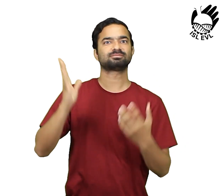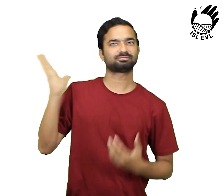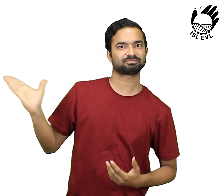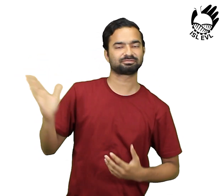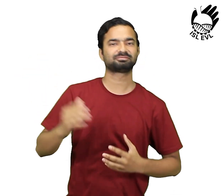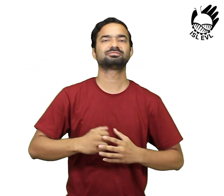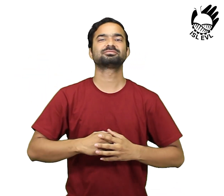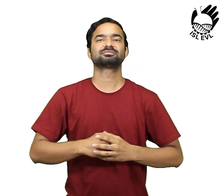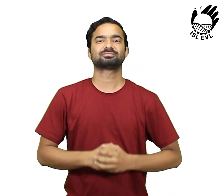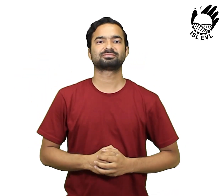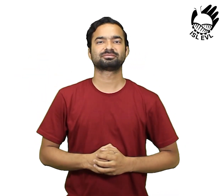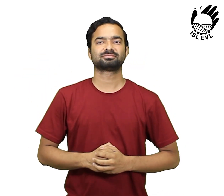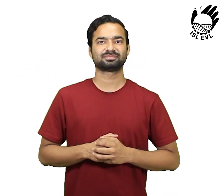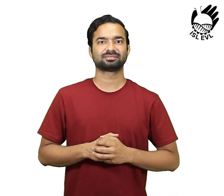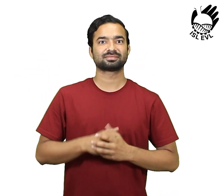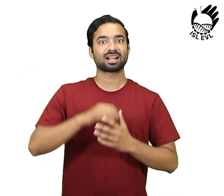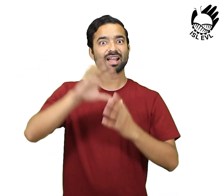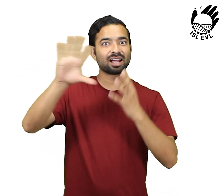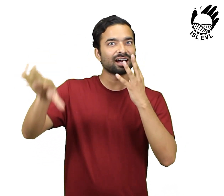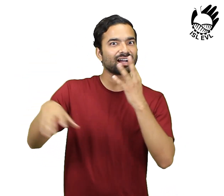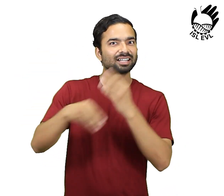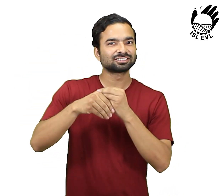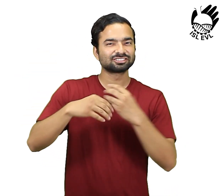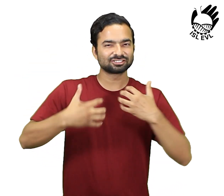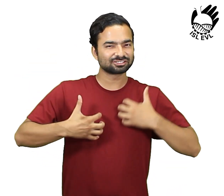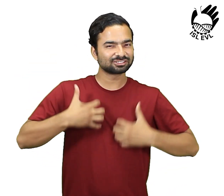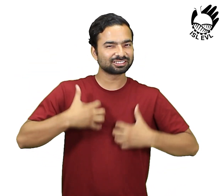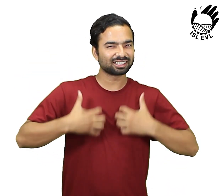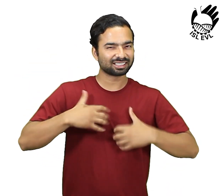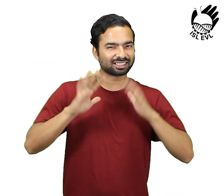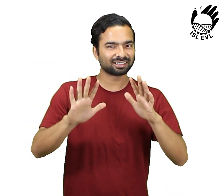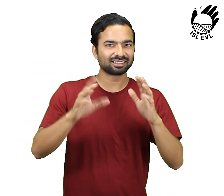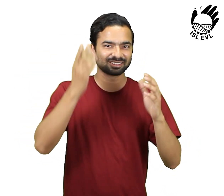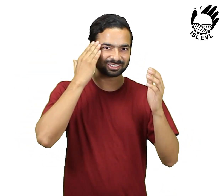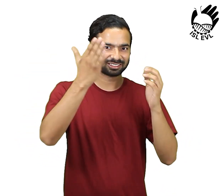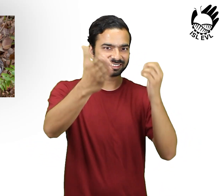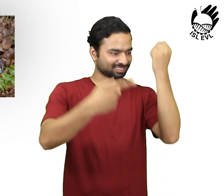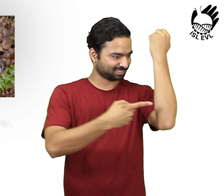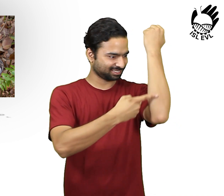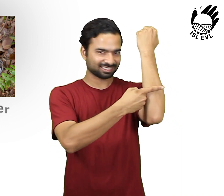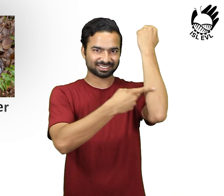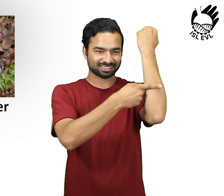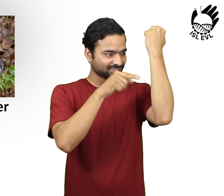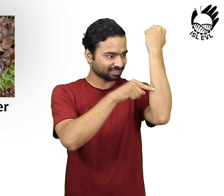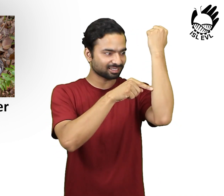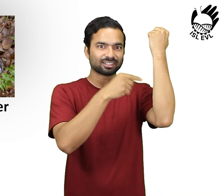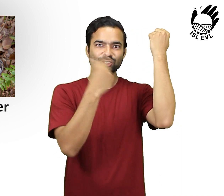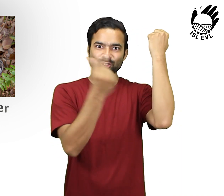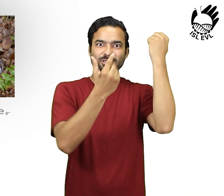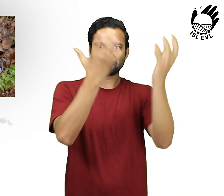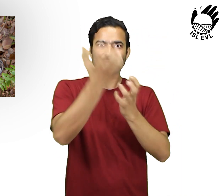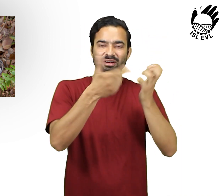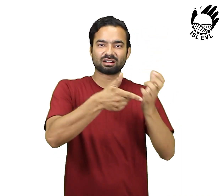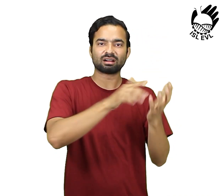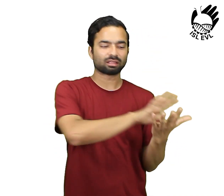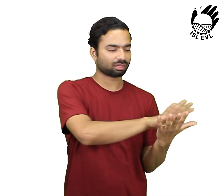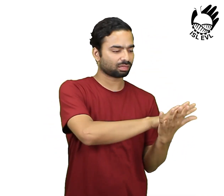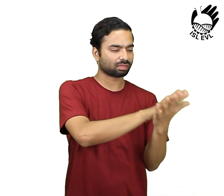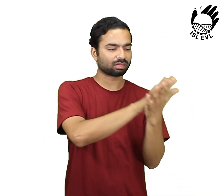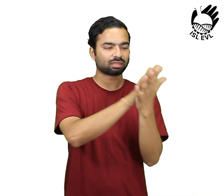could be used as a substitute for rubber, but it became a very popular toy called silly putty, which you can